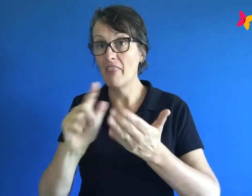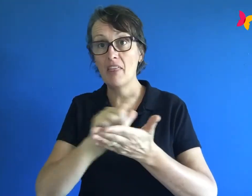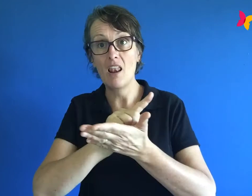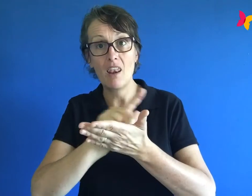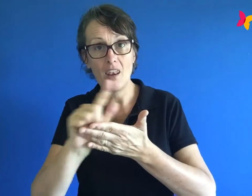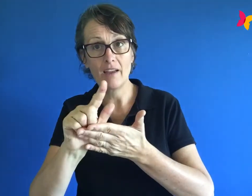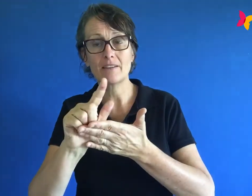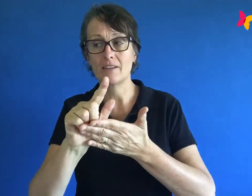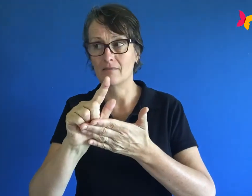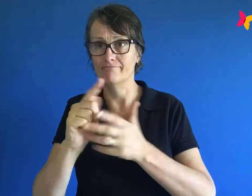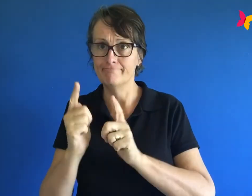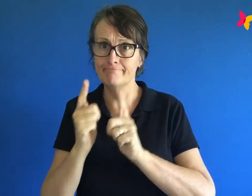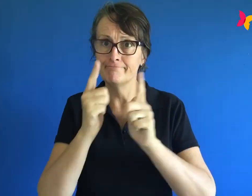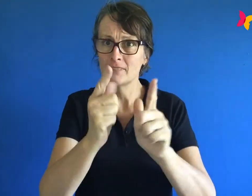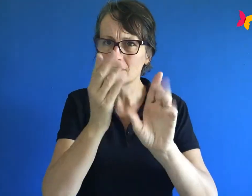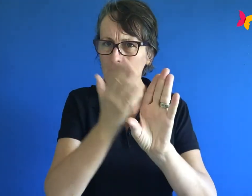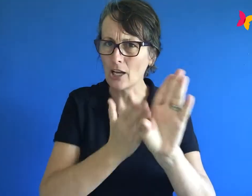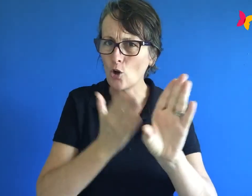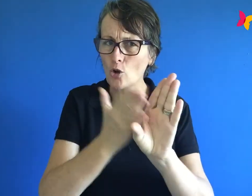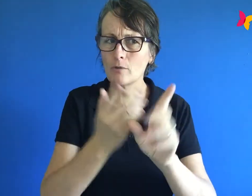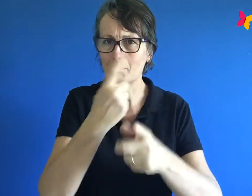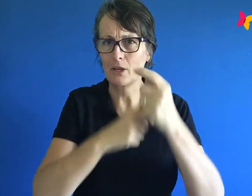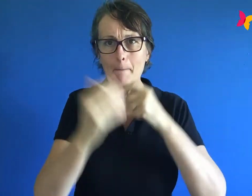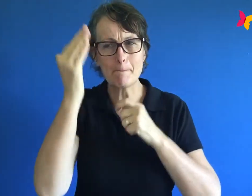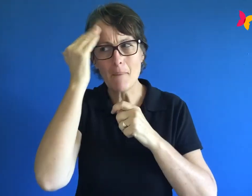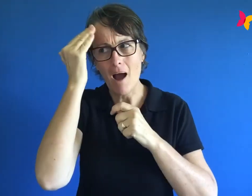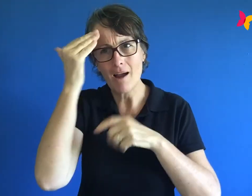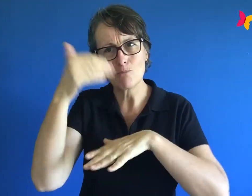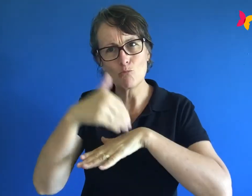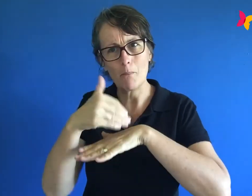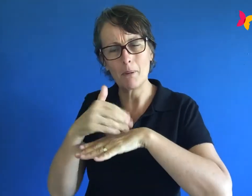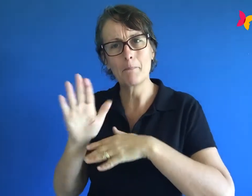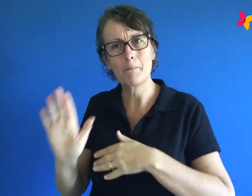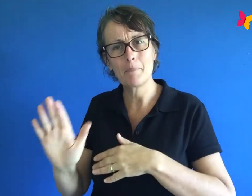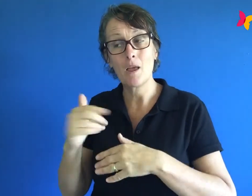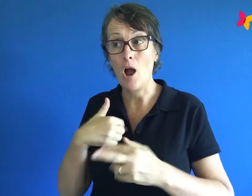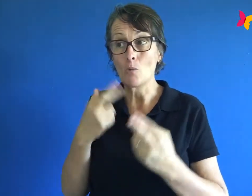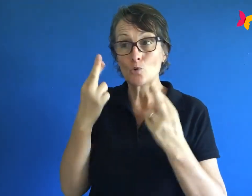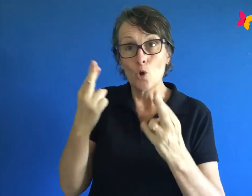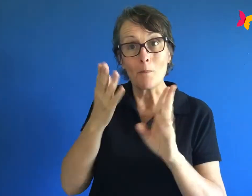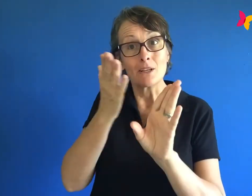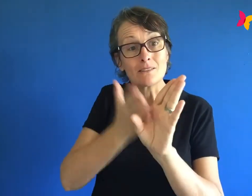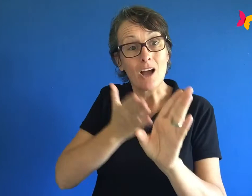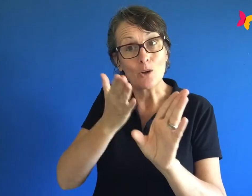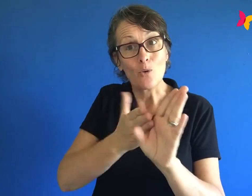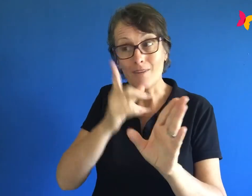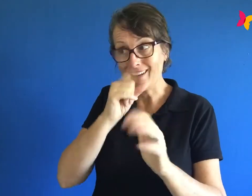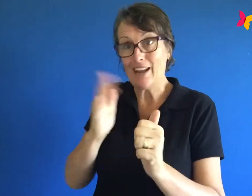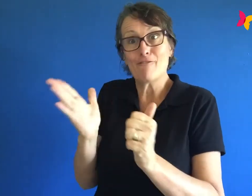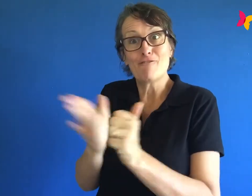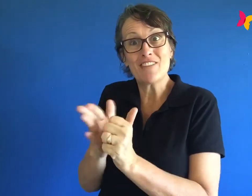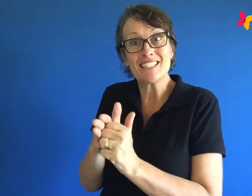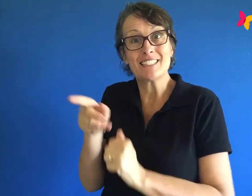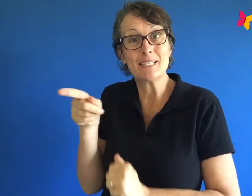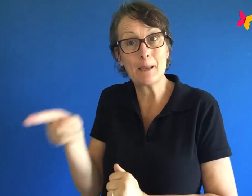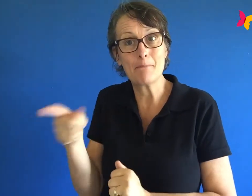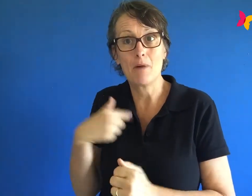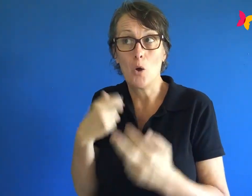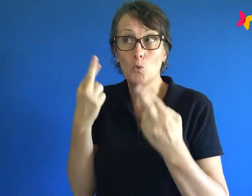educational psychologist. I was hoping that they would fix the problem. I was like, all right,